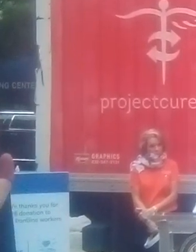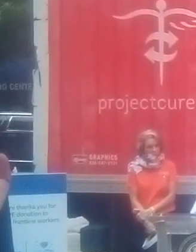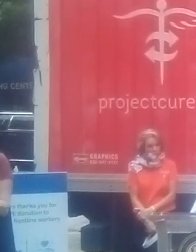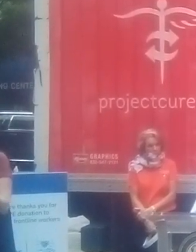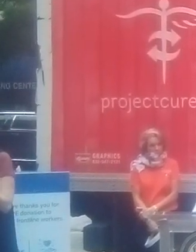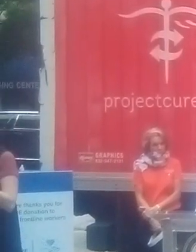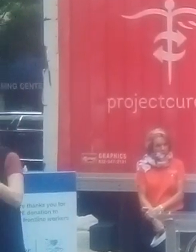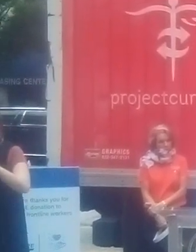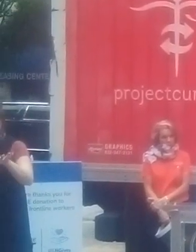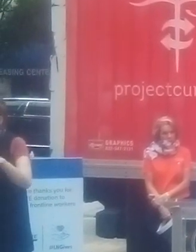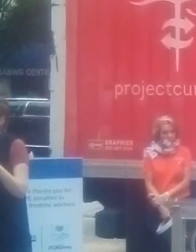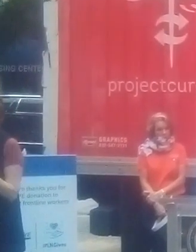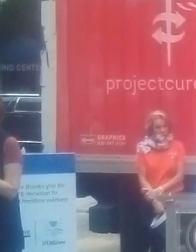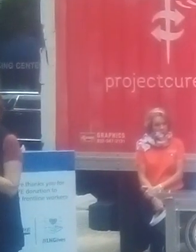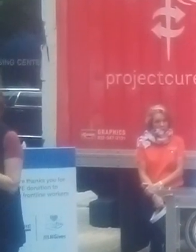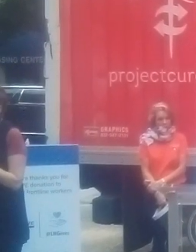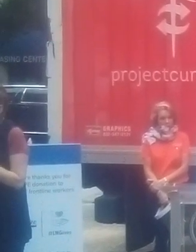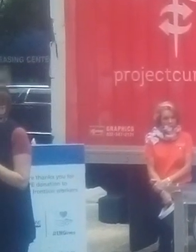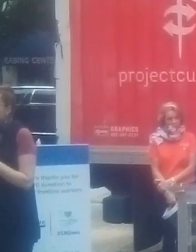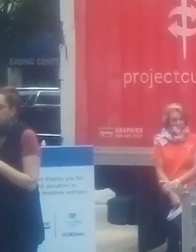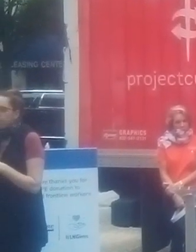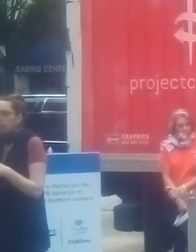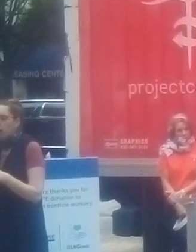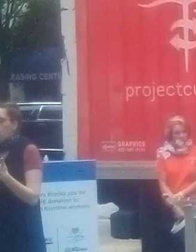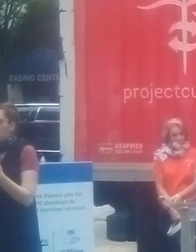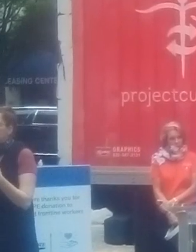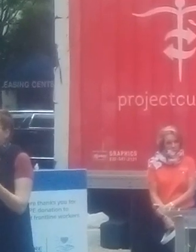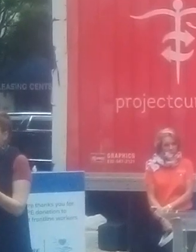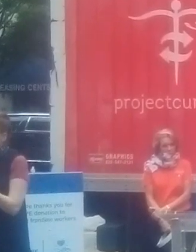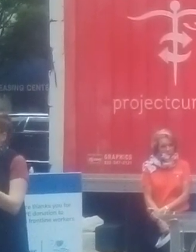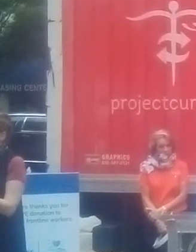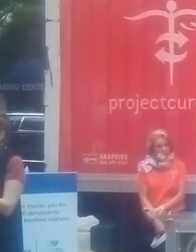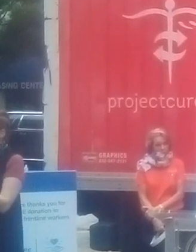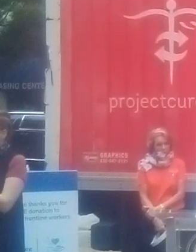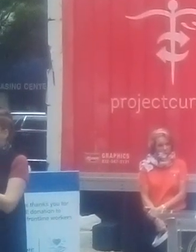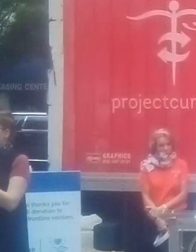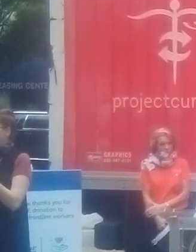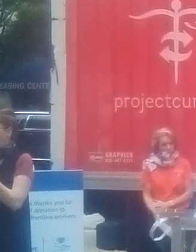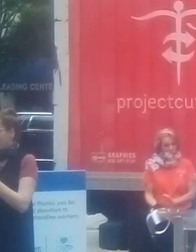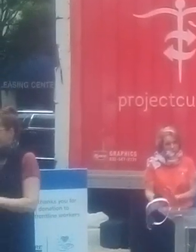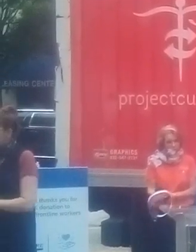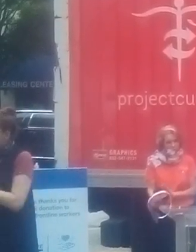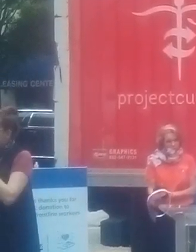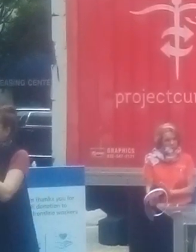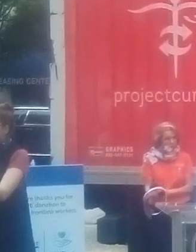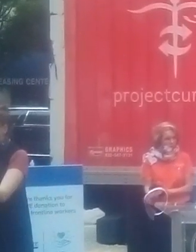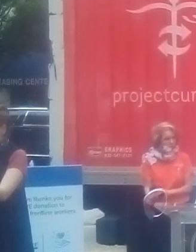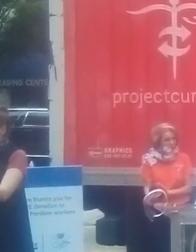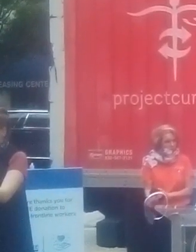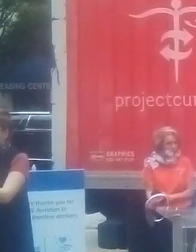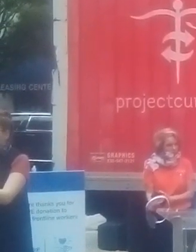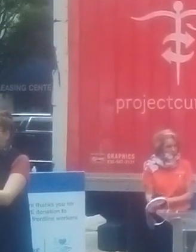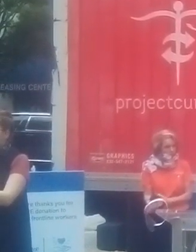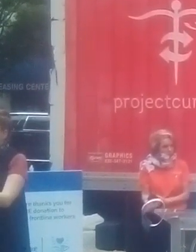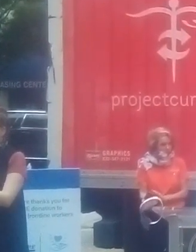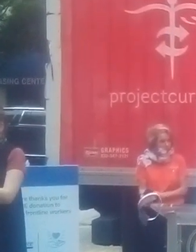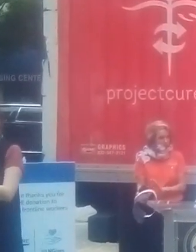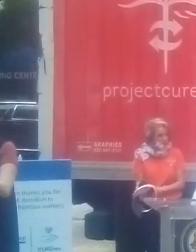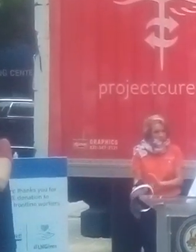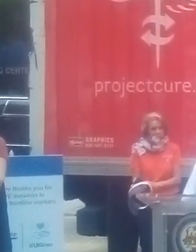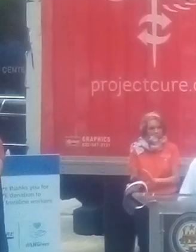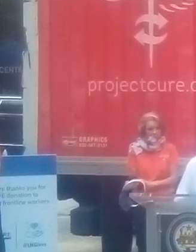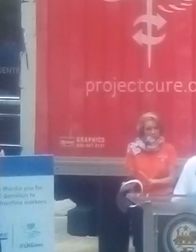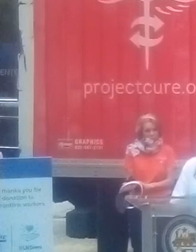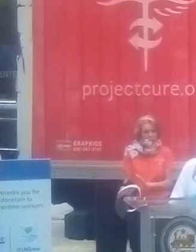Chief Patron, Mr. Sayyid Javed Anwar, I would like to announce $10,000 donation to the mayor, wherever, which organization he wants to